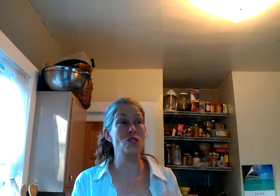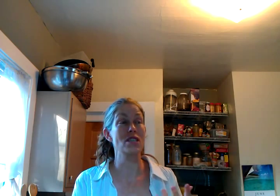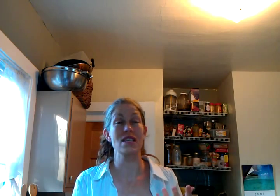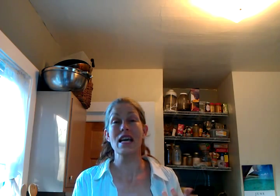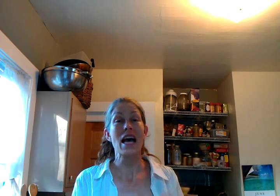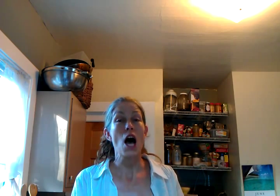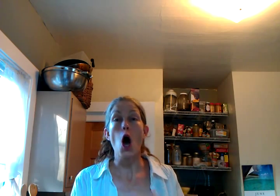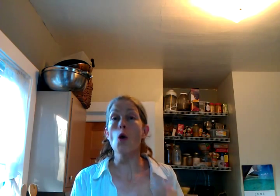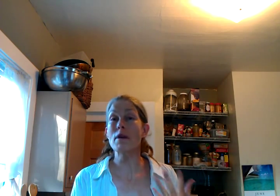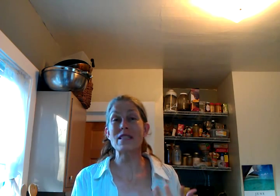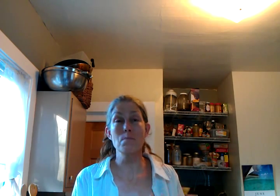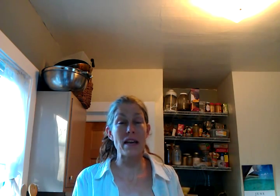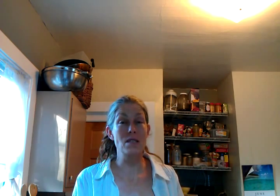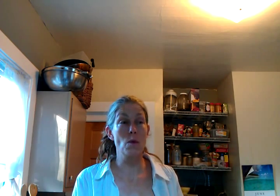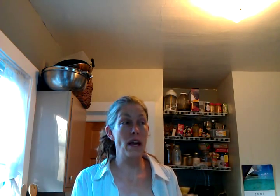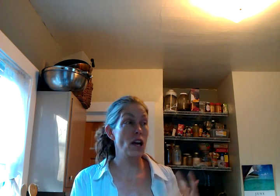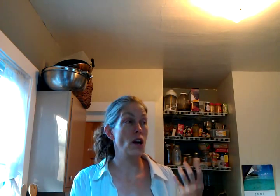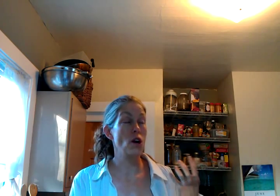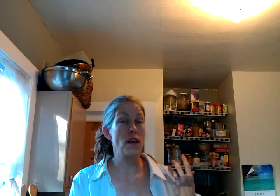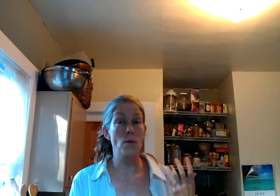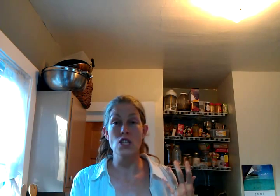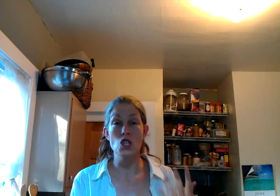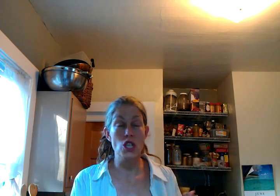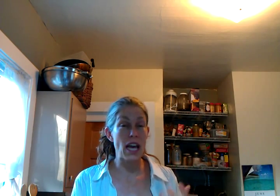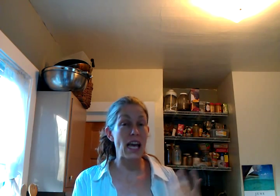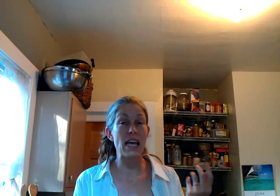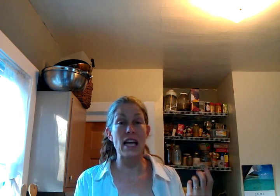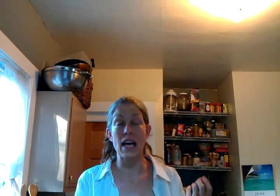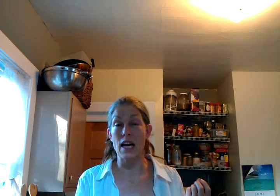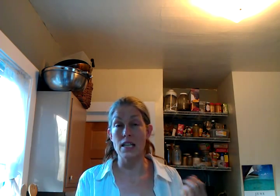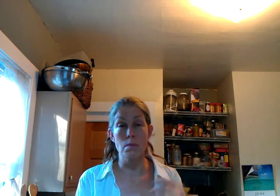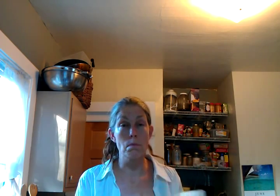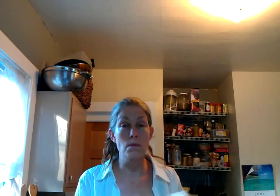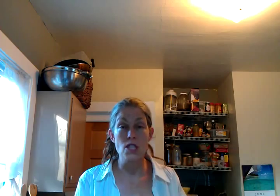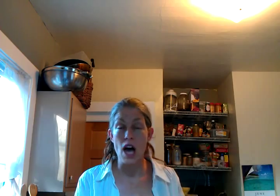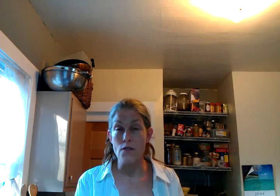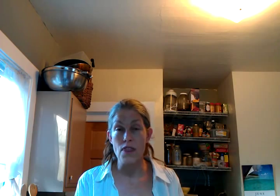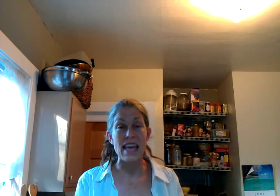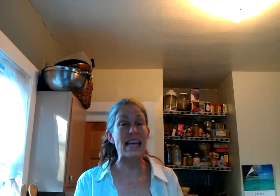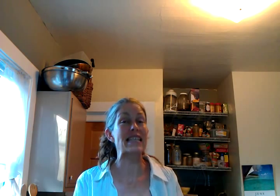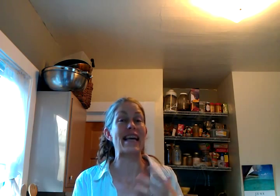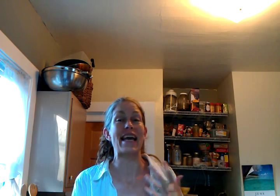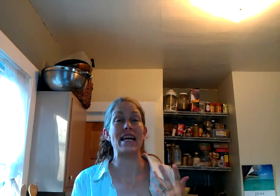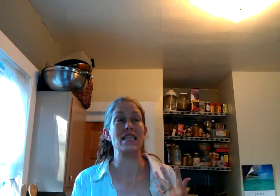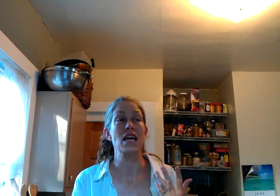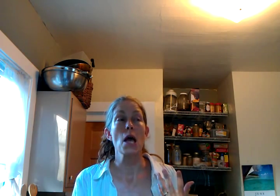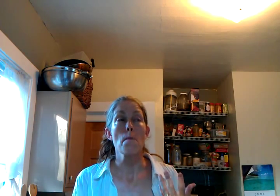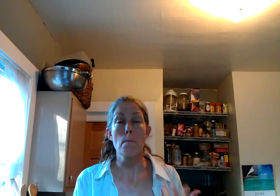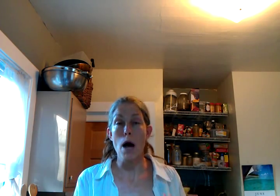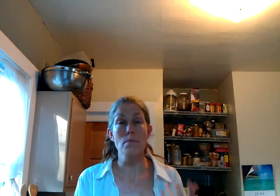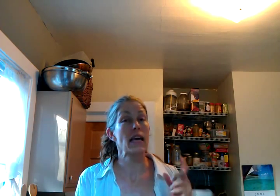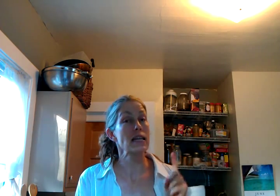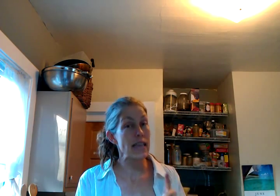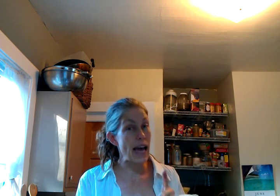just open space where there was shade and soft things, and moms and